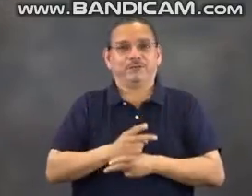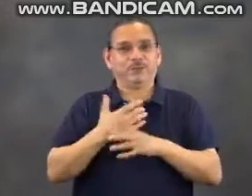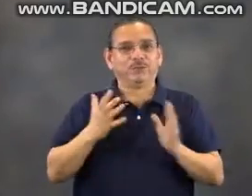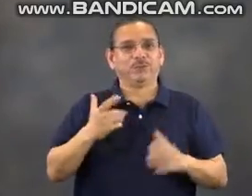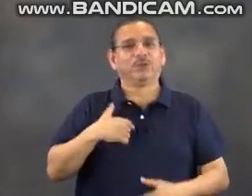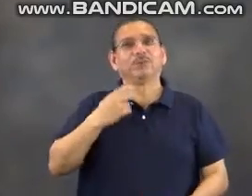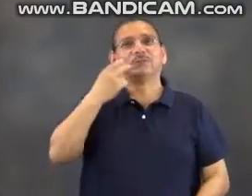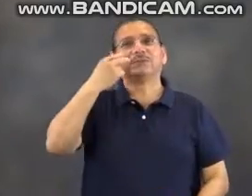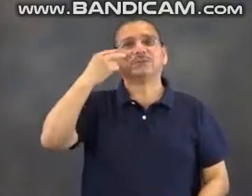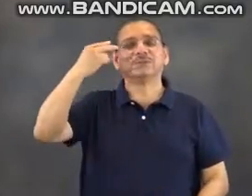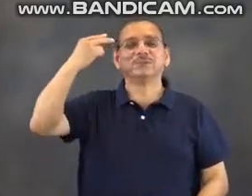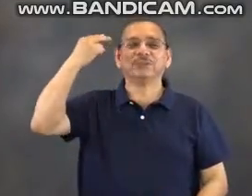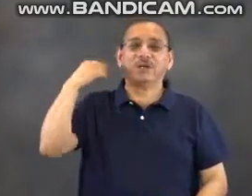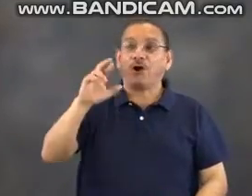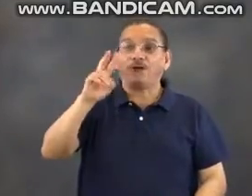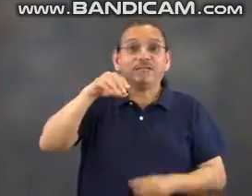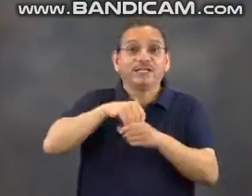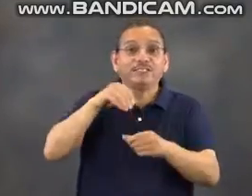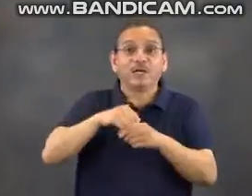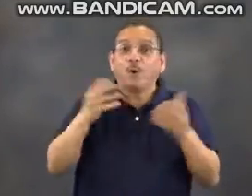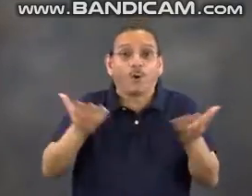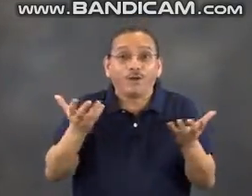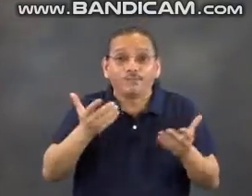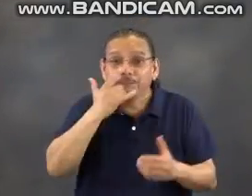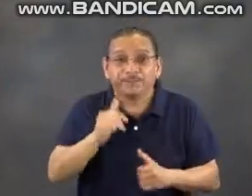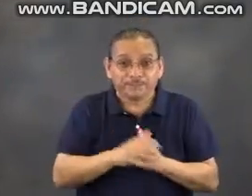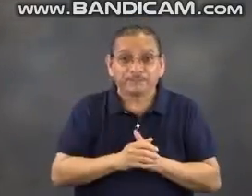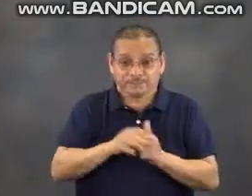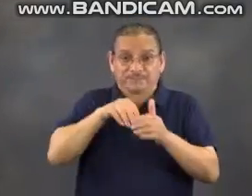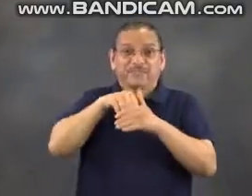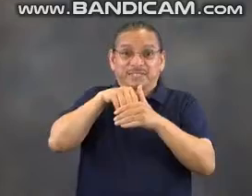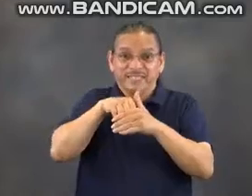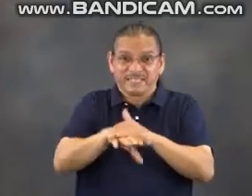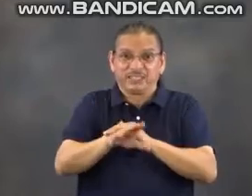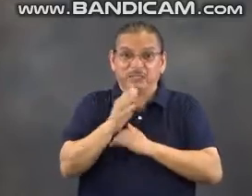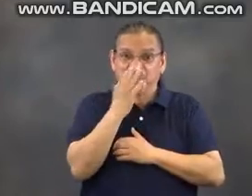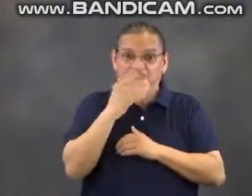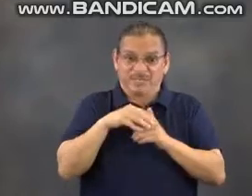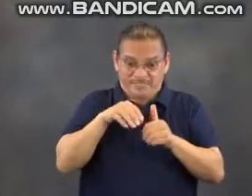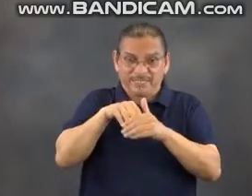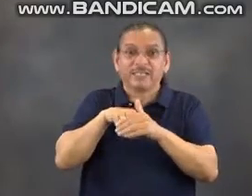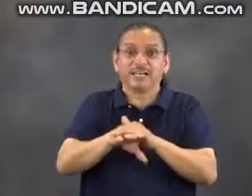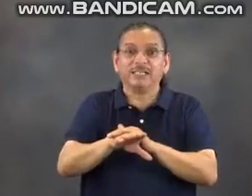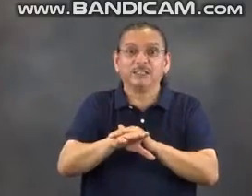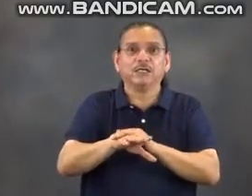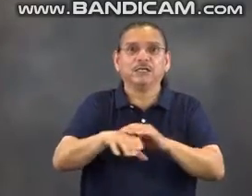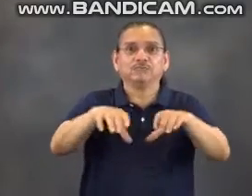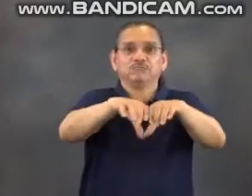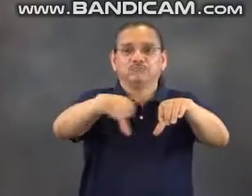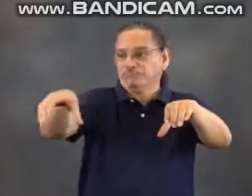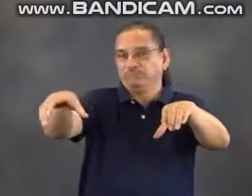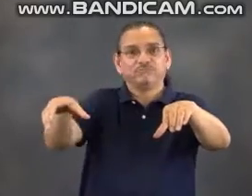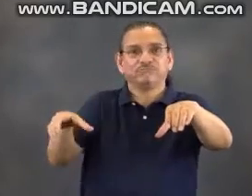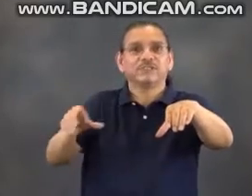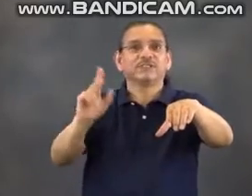In an RV, you're very up high